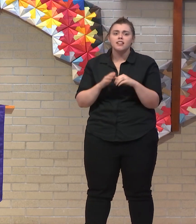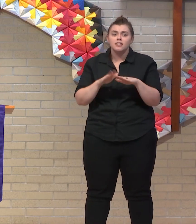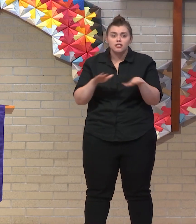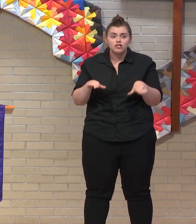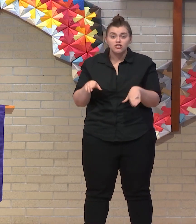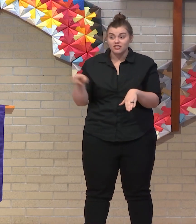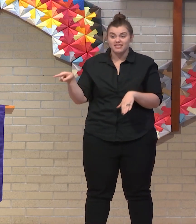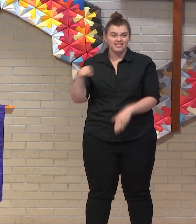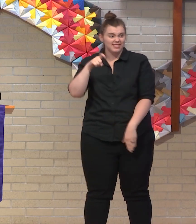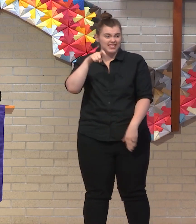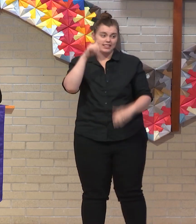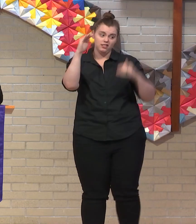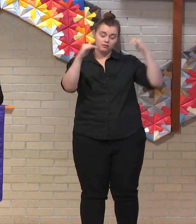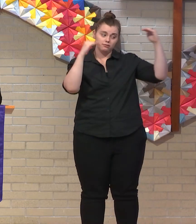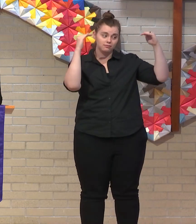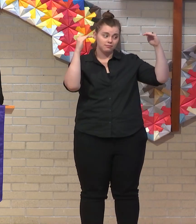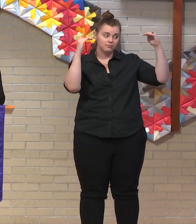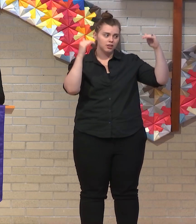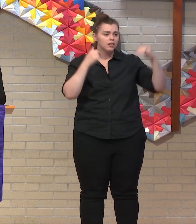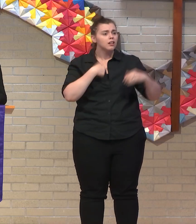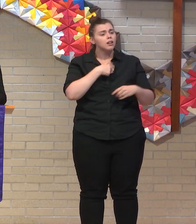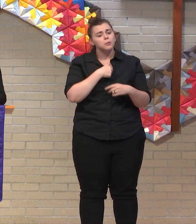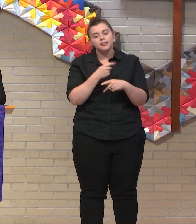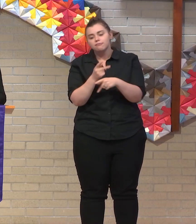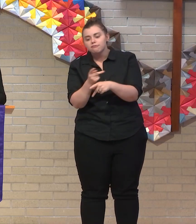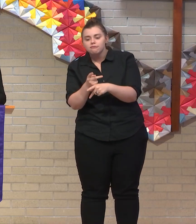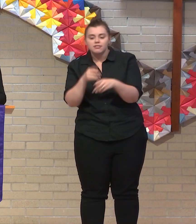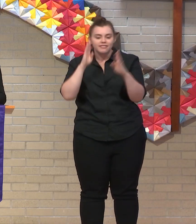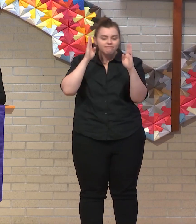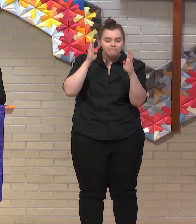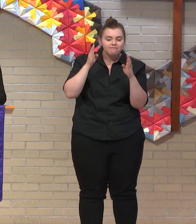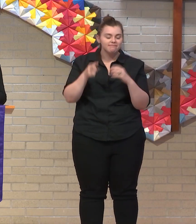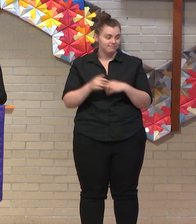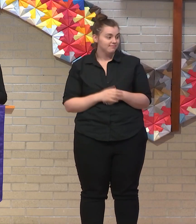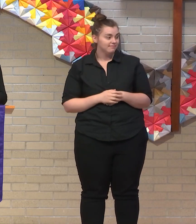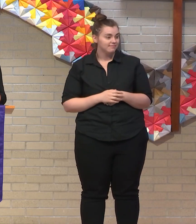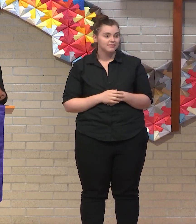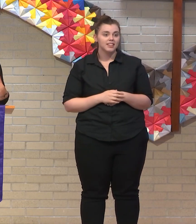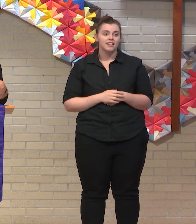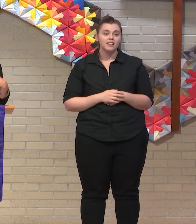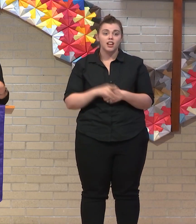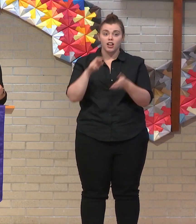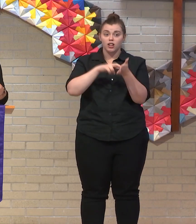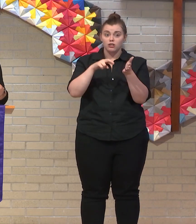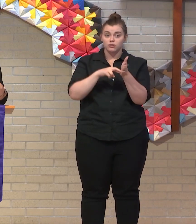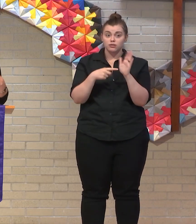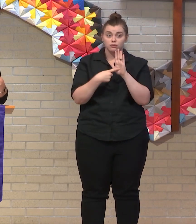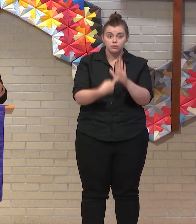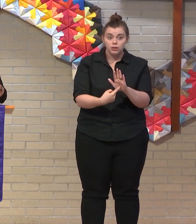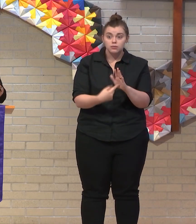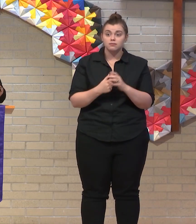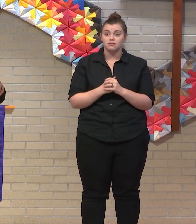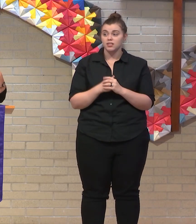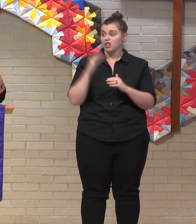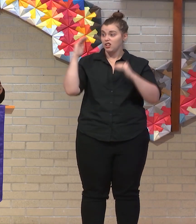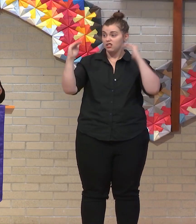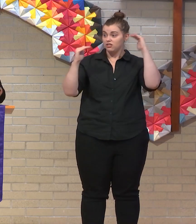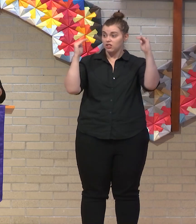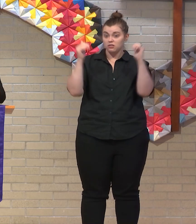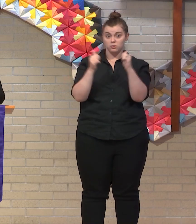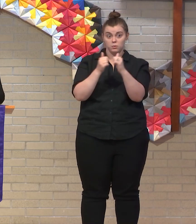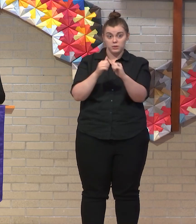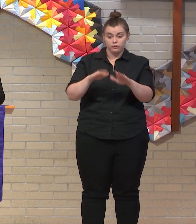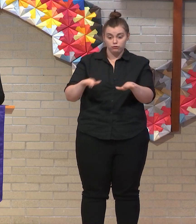Children need grown-ups. They need our care and attention. Research also shows that when adults are